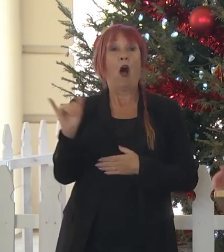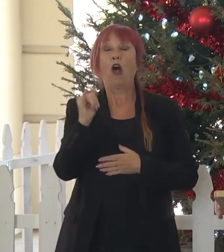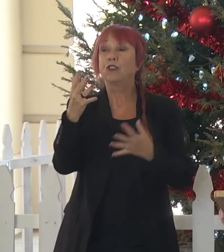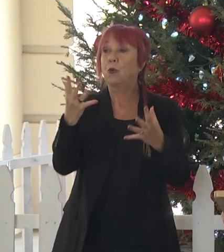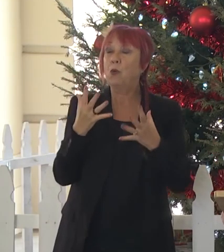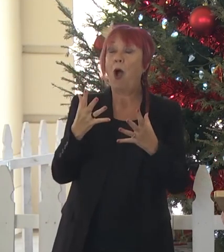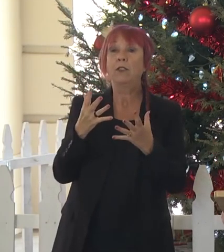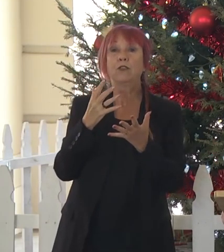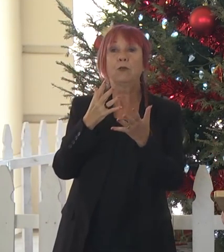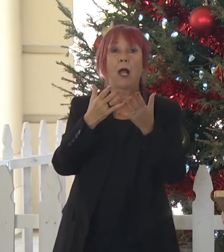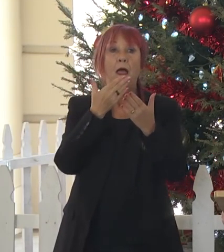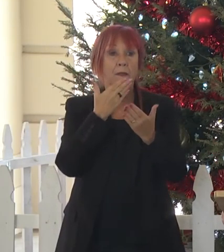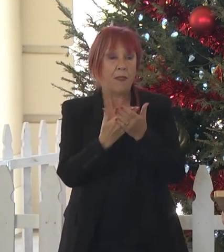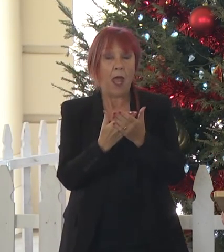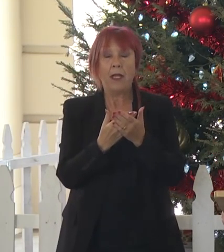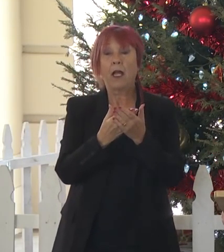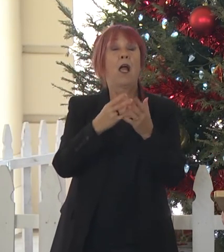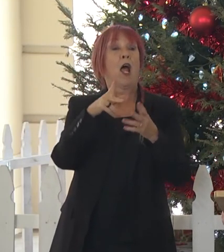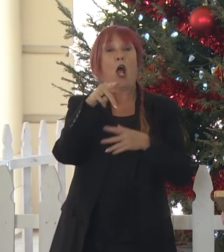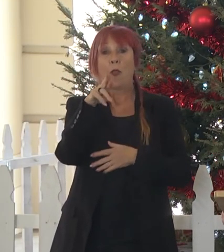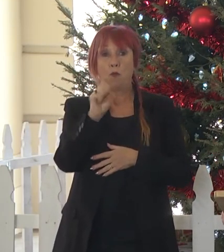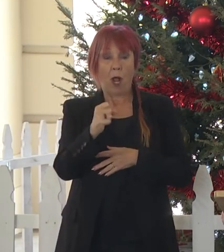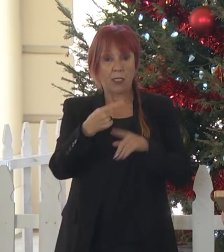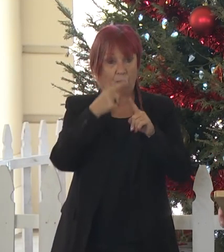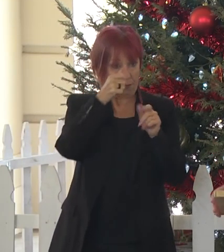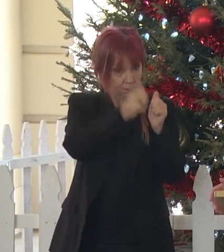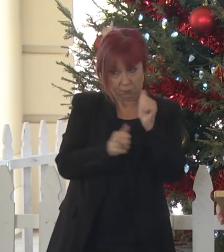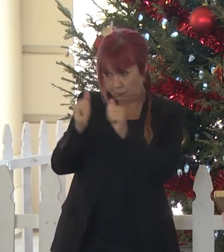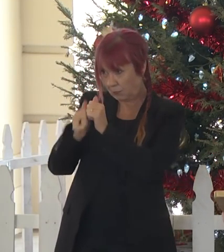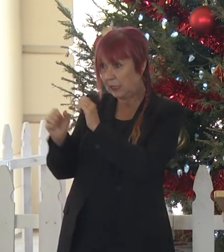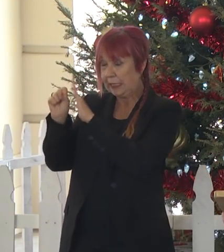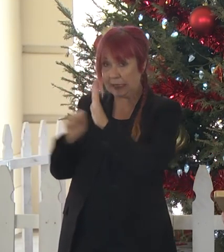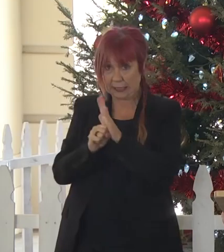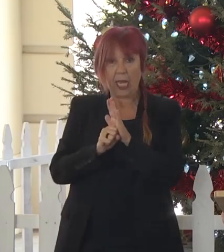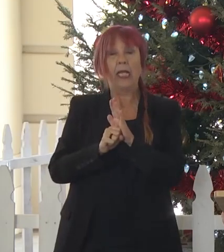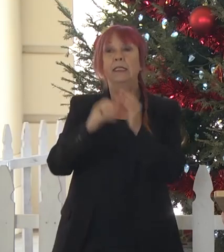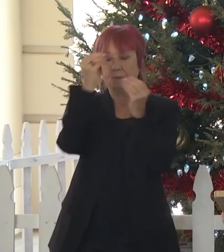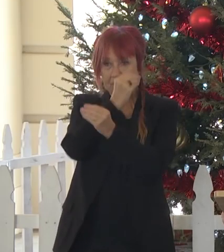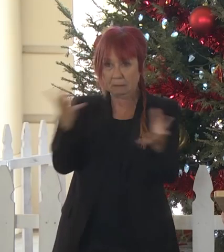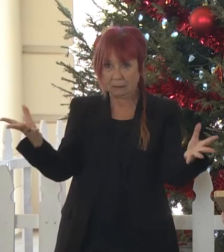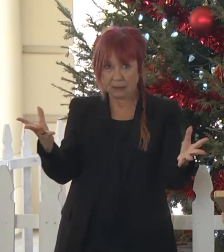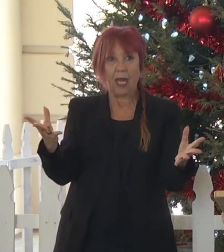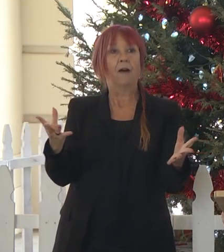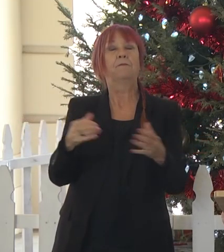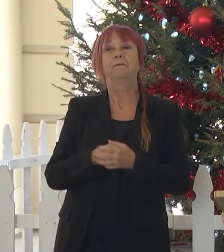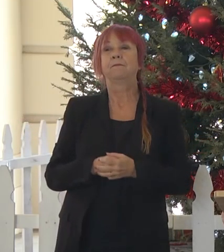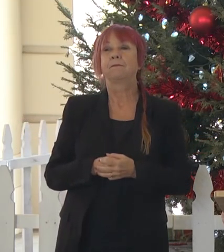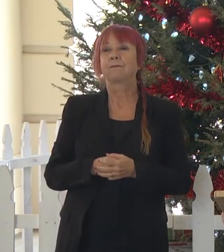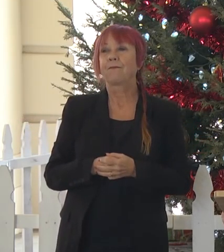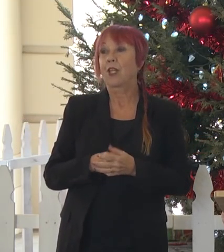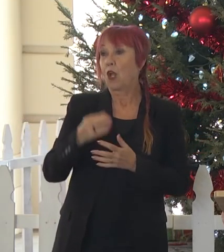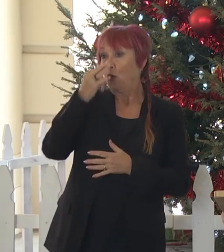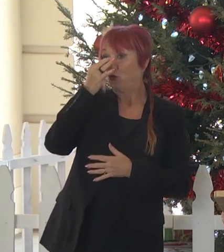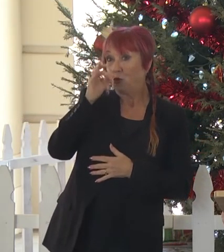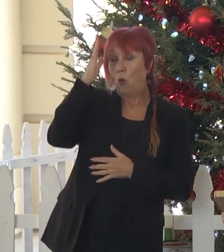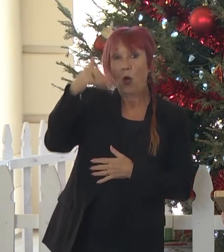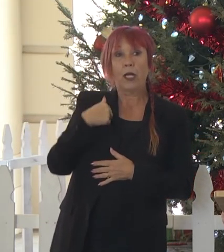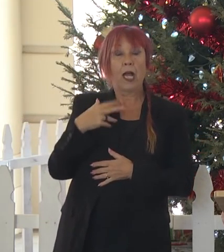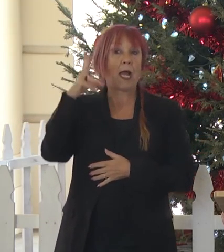to relay the important information we're providing today through this press conference. In a moment, you'll hear from